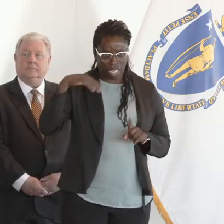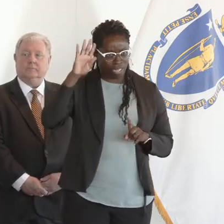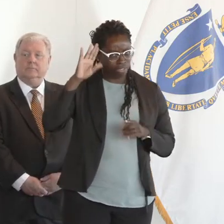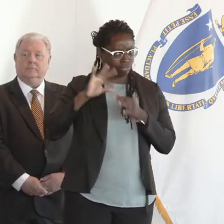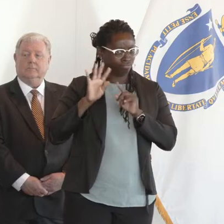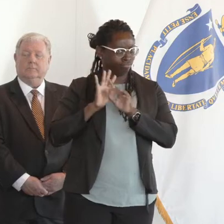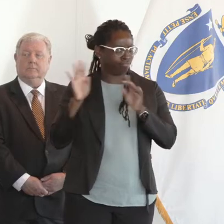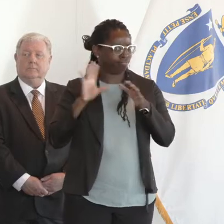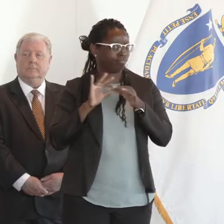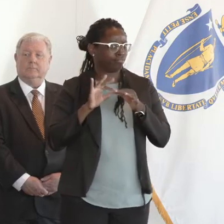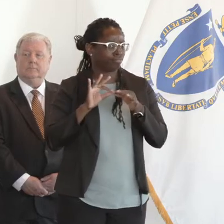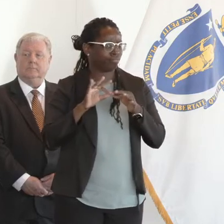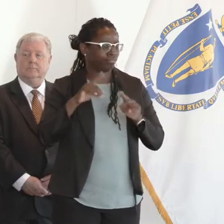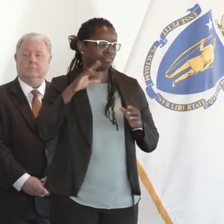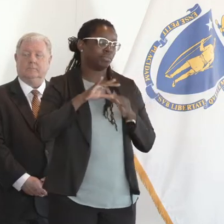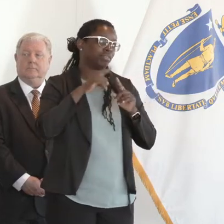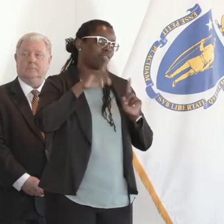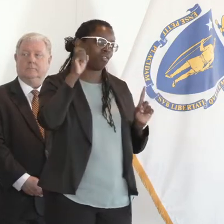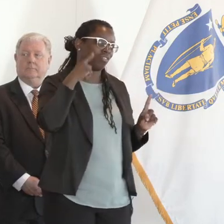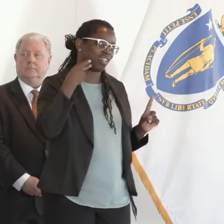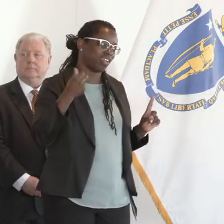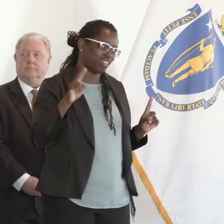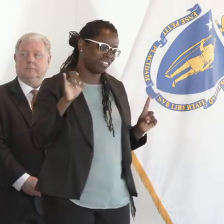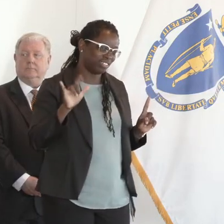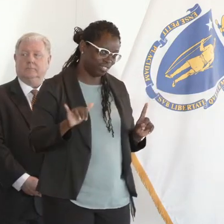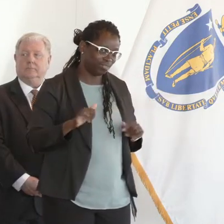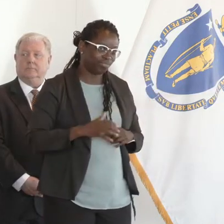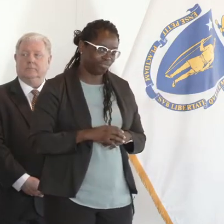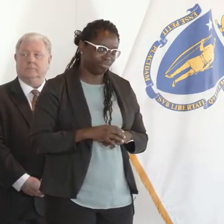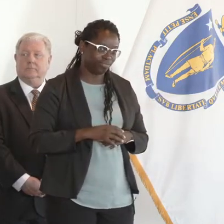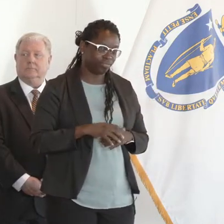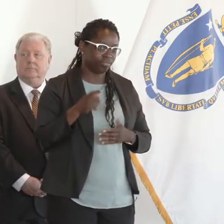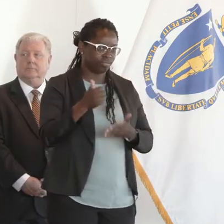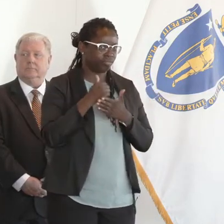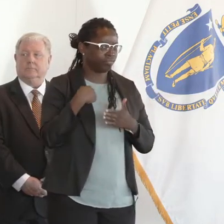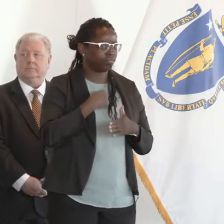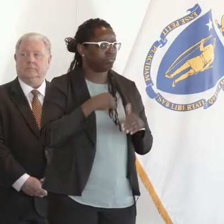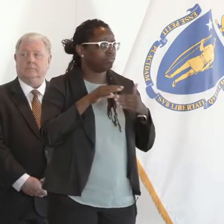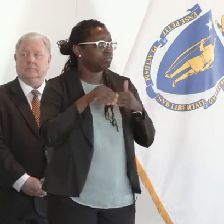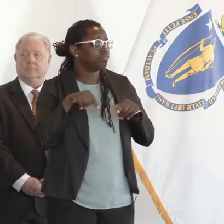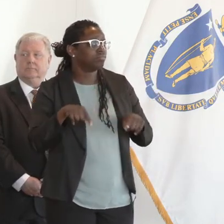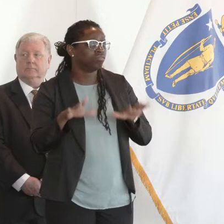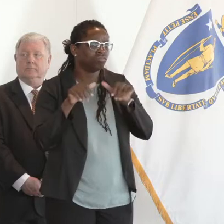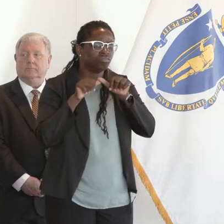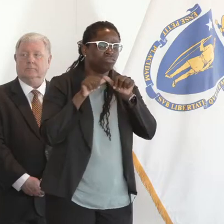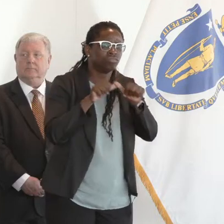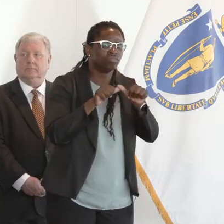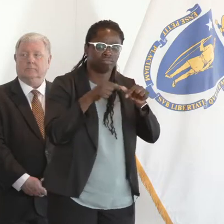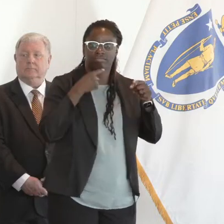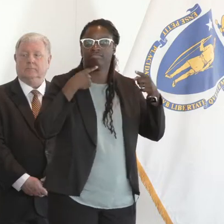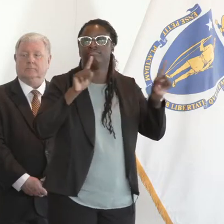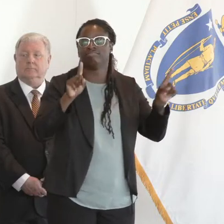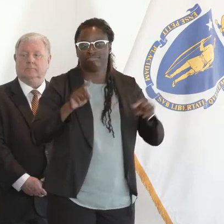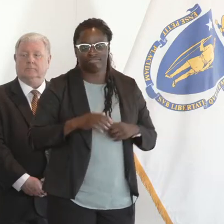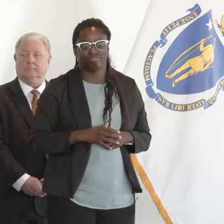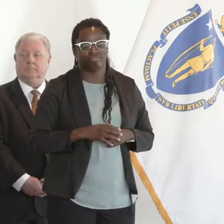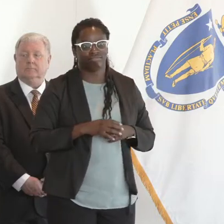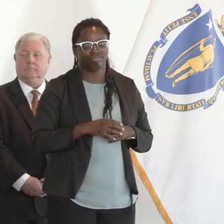Healey's leadership, in driving us towards sustainable, achievable, real solutions for our